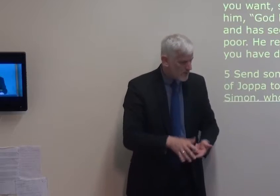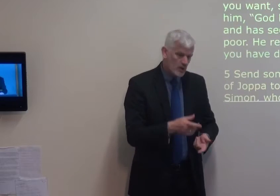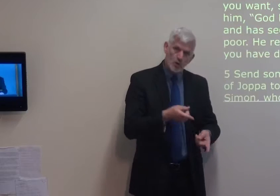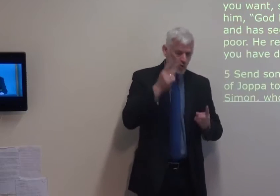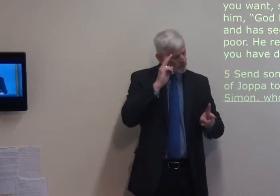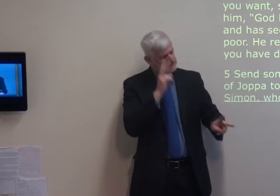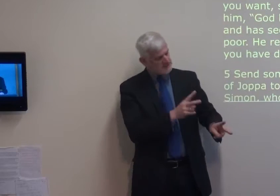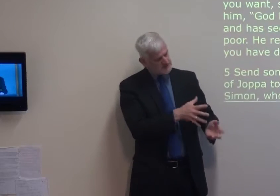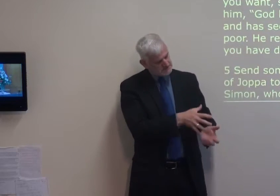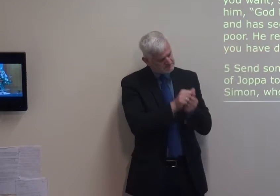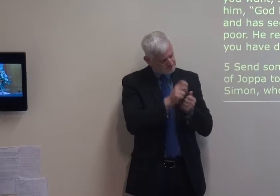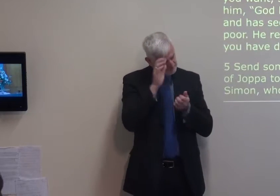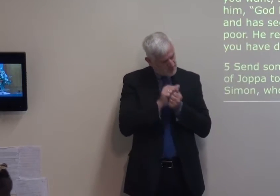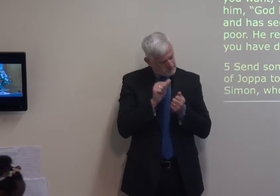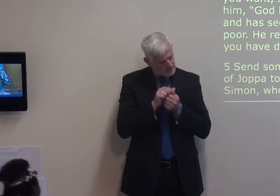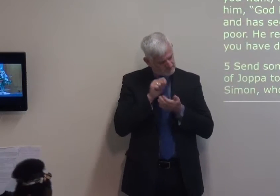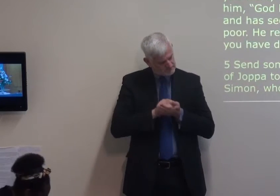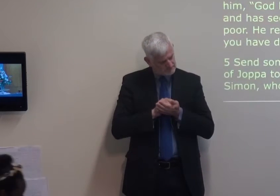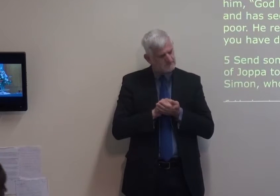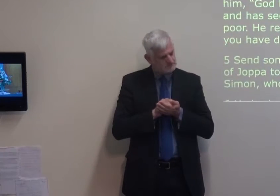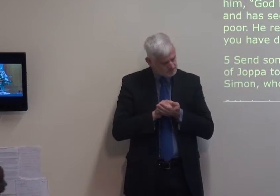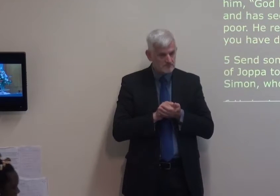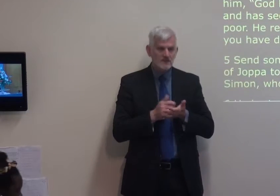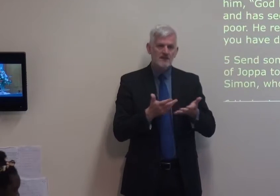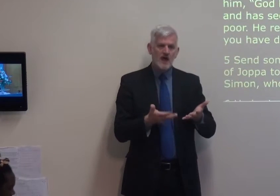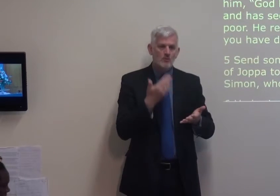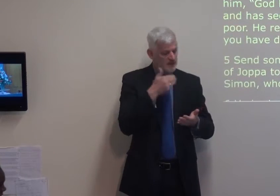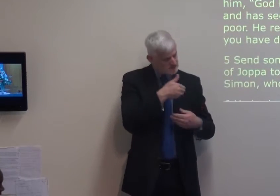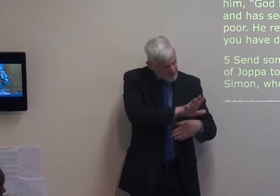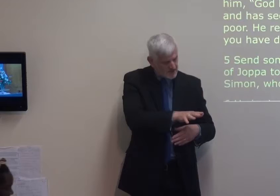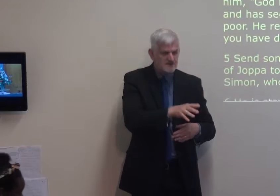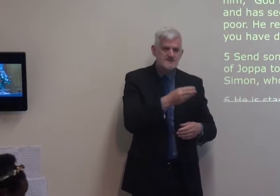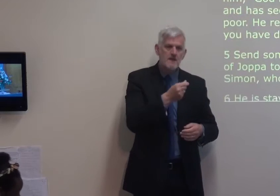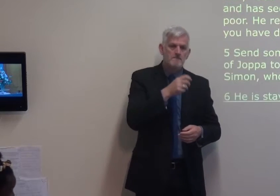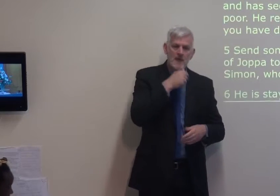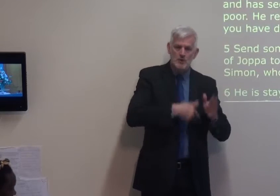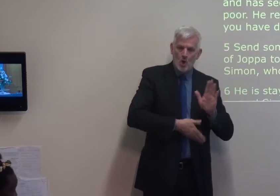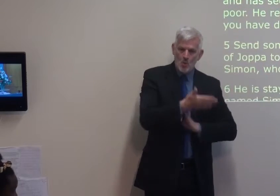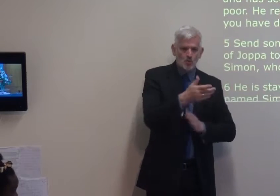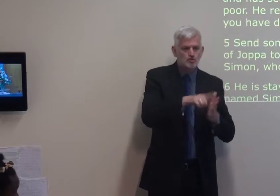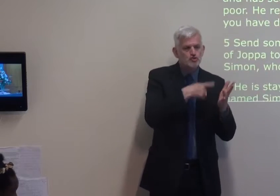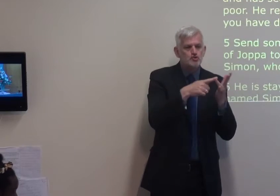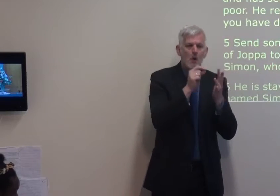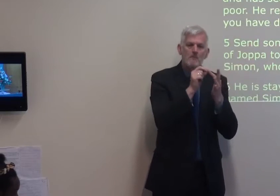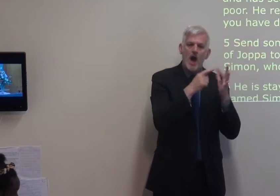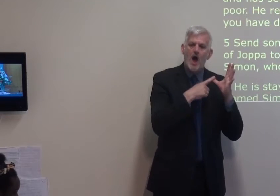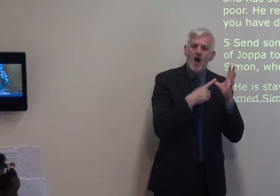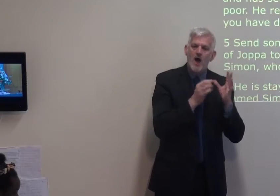before God. And now send men to Joppa, and call for one Simon, whose surname is